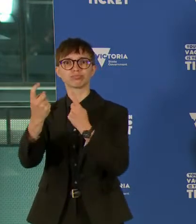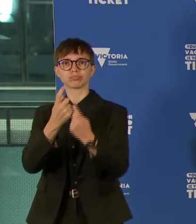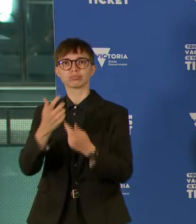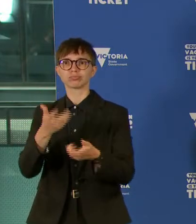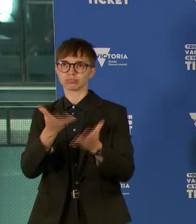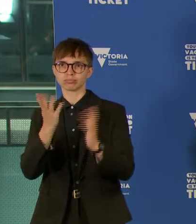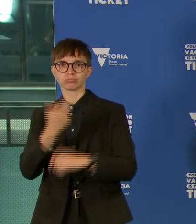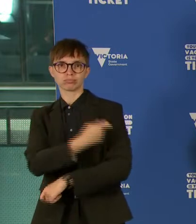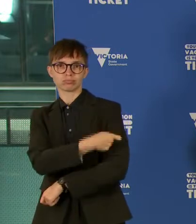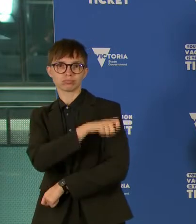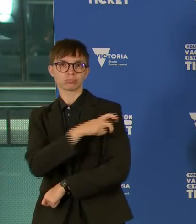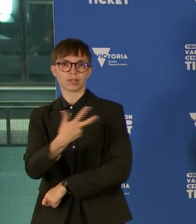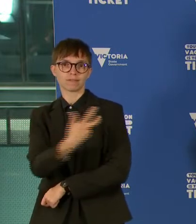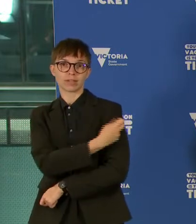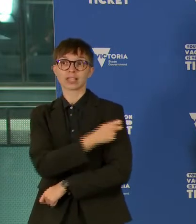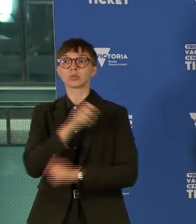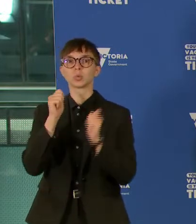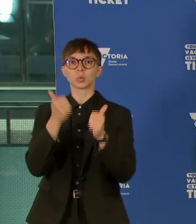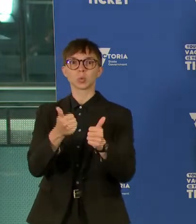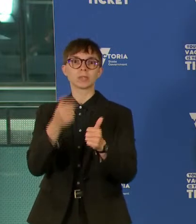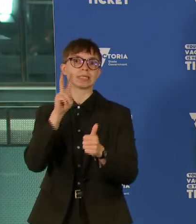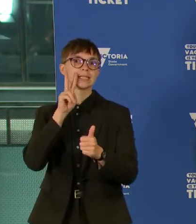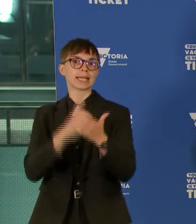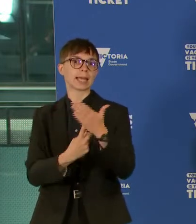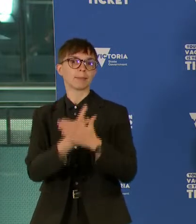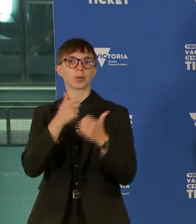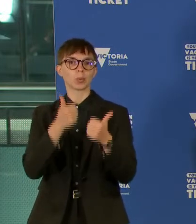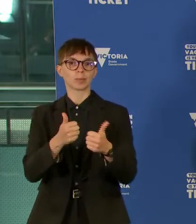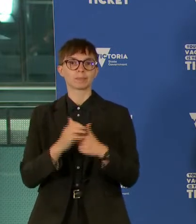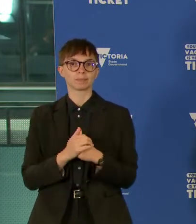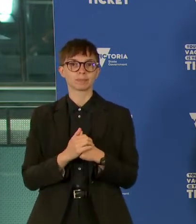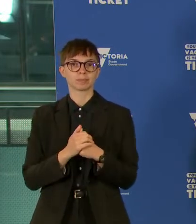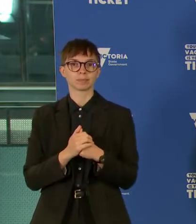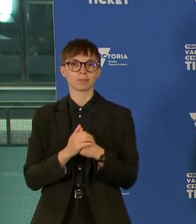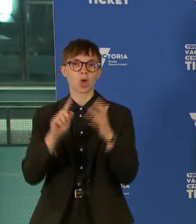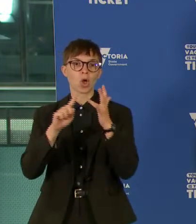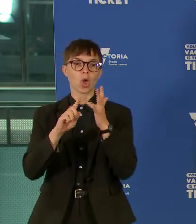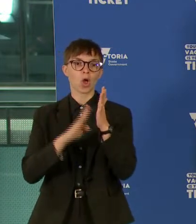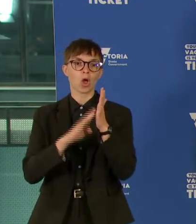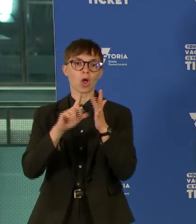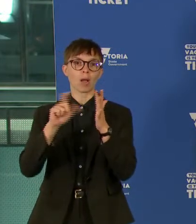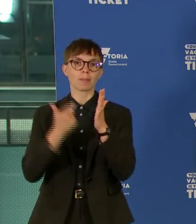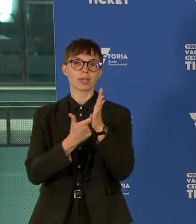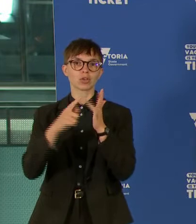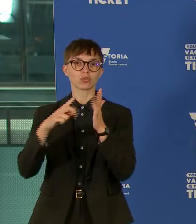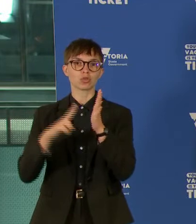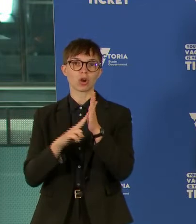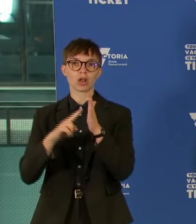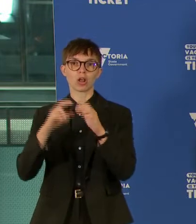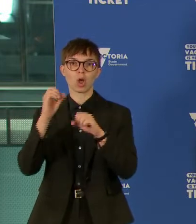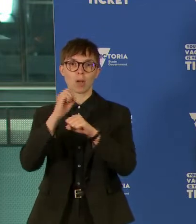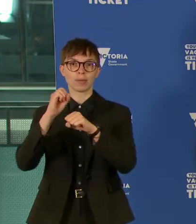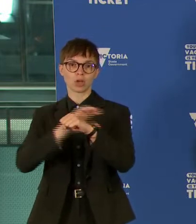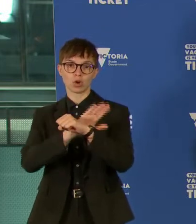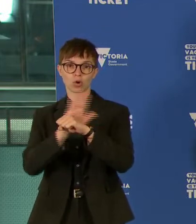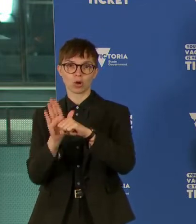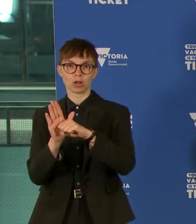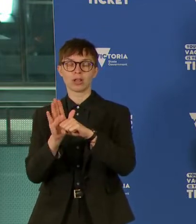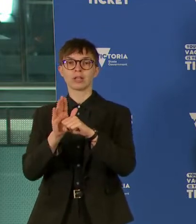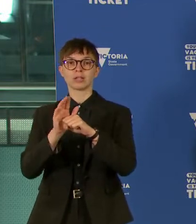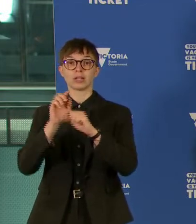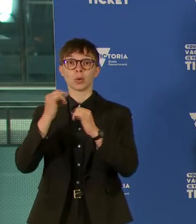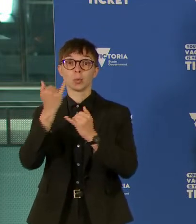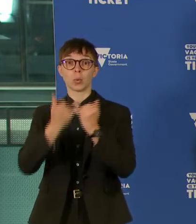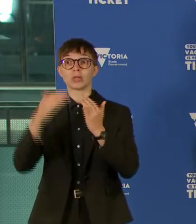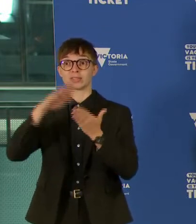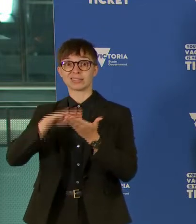do so. The Omicron wave is starting to subside, and based on that, we're